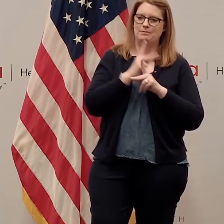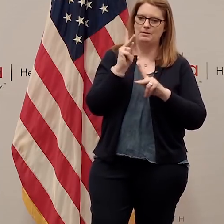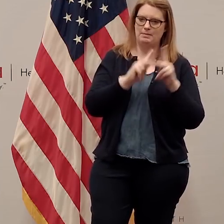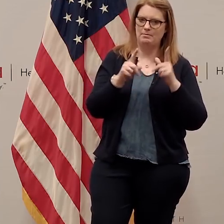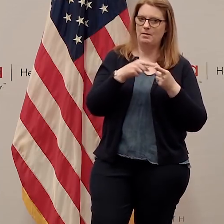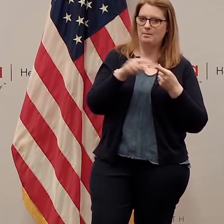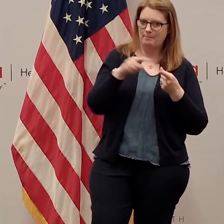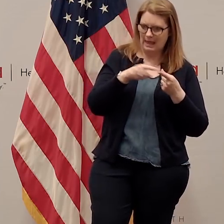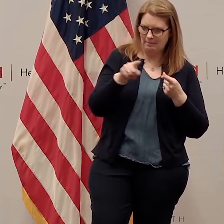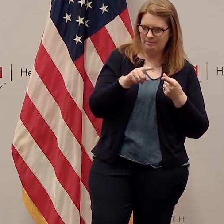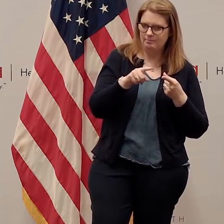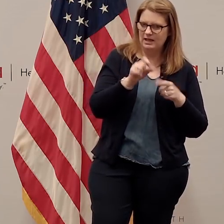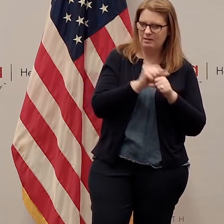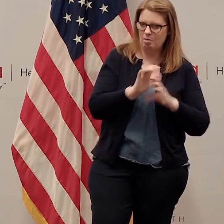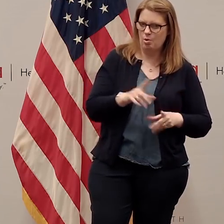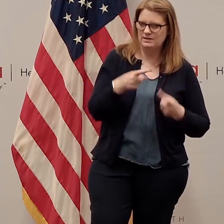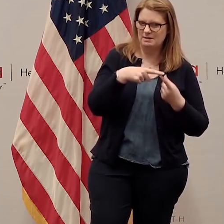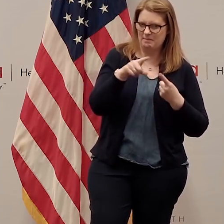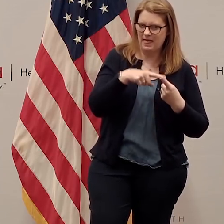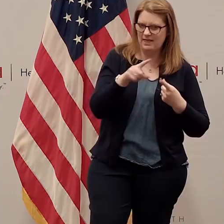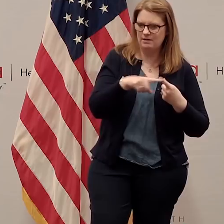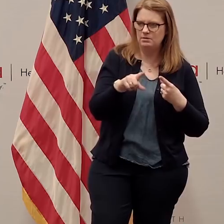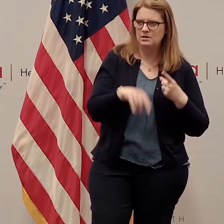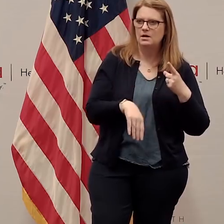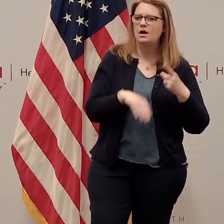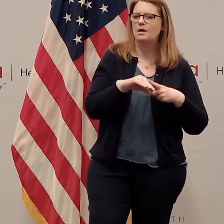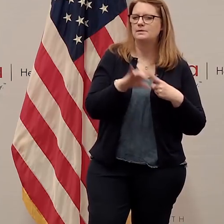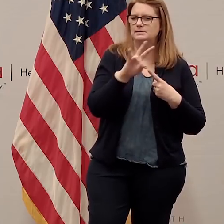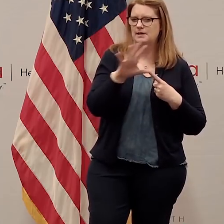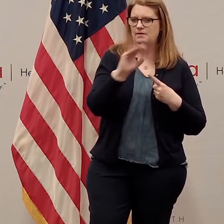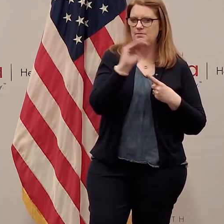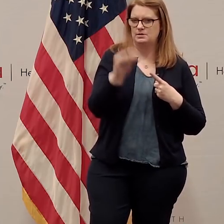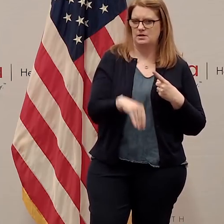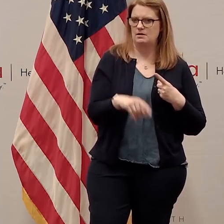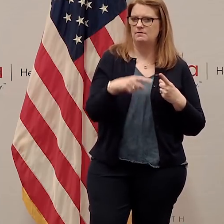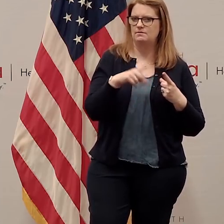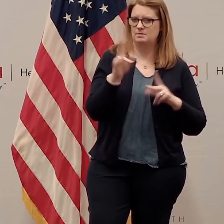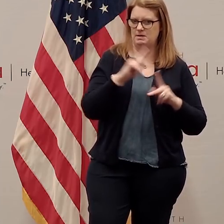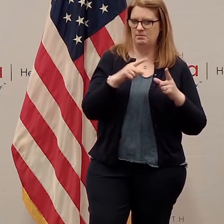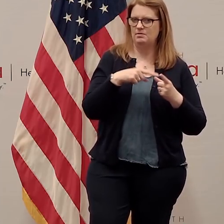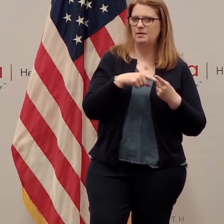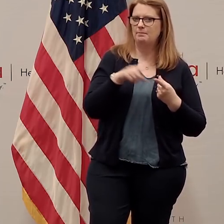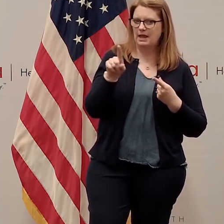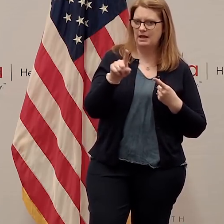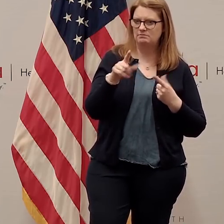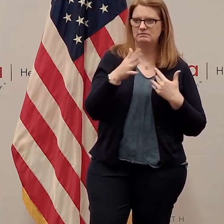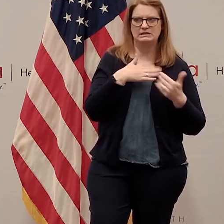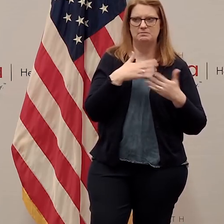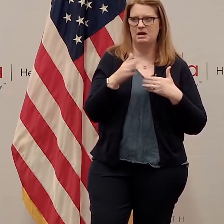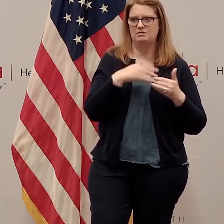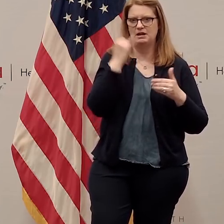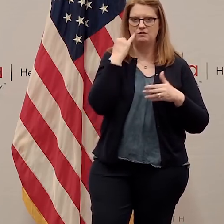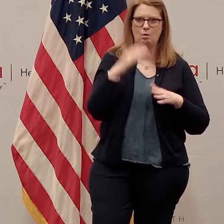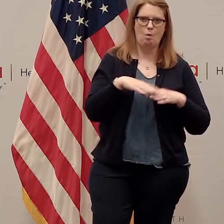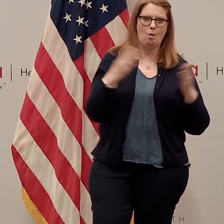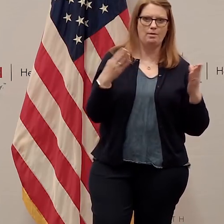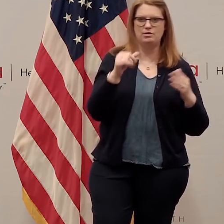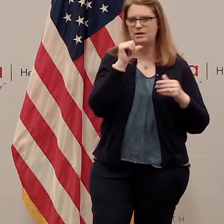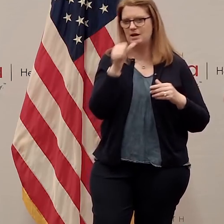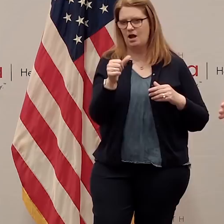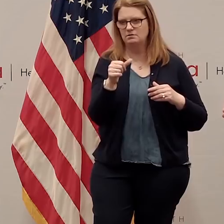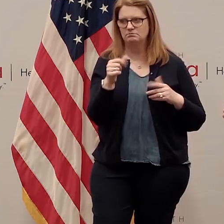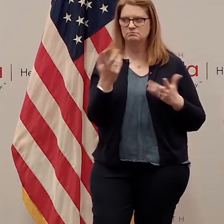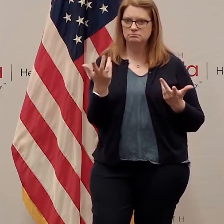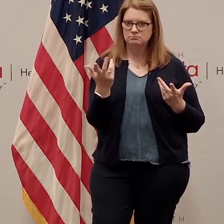payroll and paying, and you had to pay up to 75% of your payroll, and that didn't matter whether you were open or not. And so as long